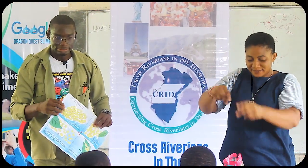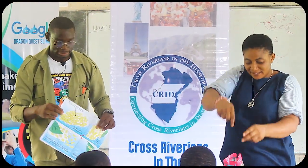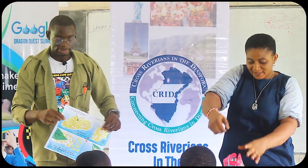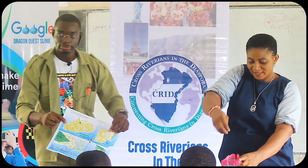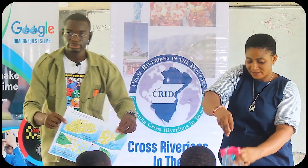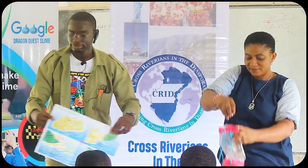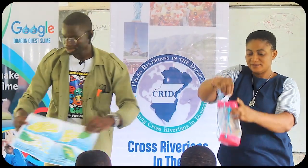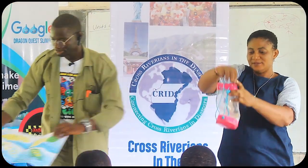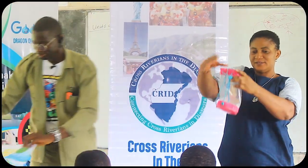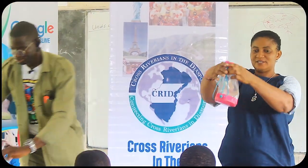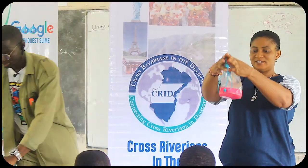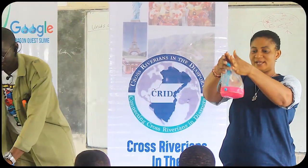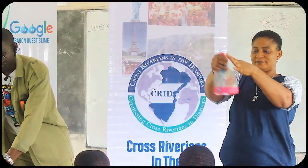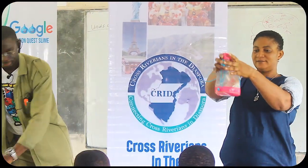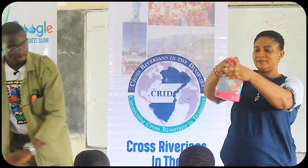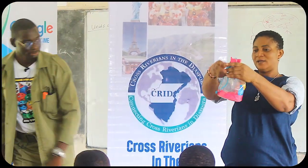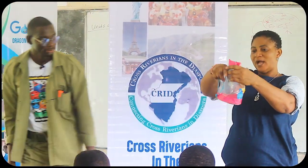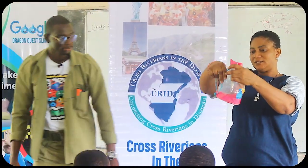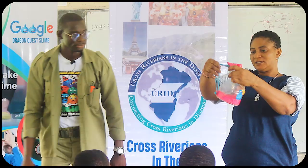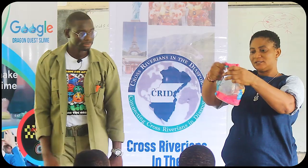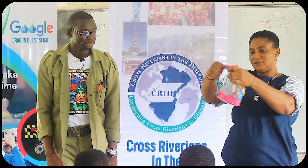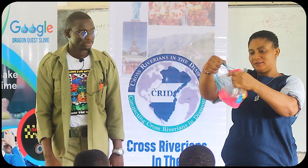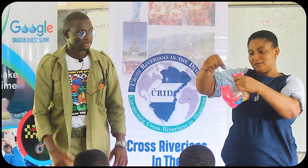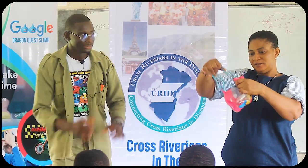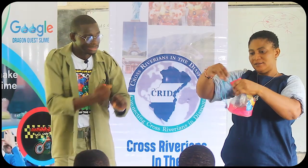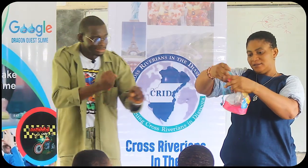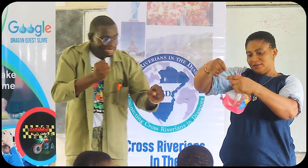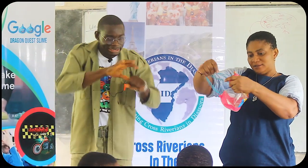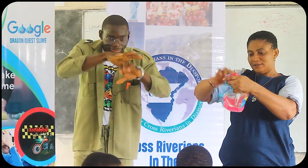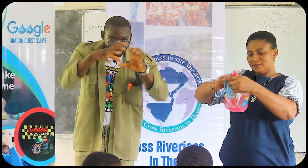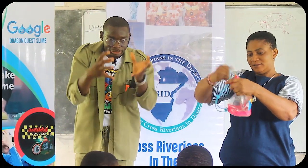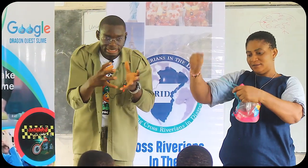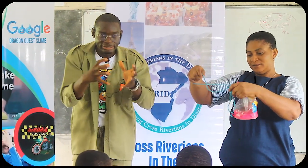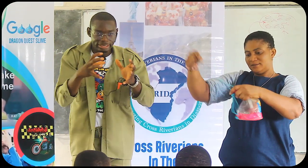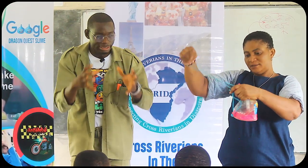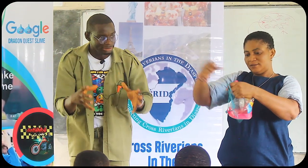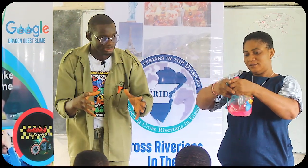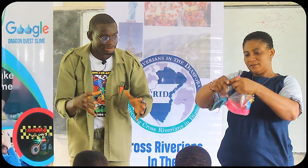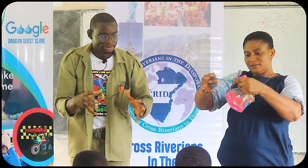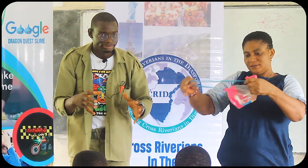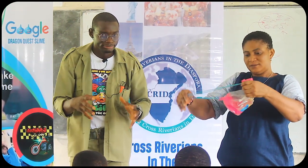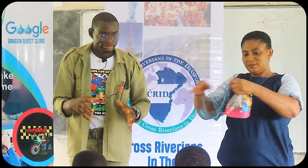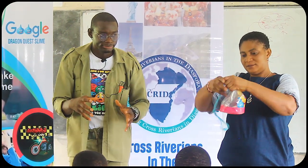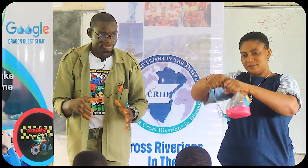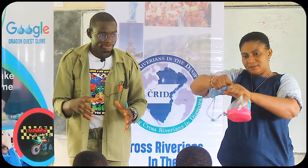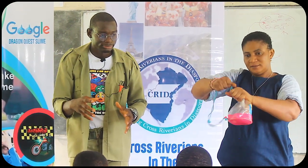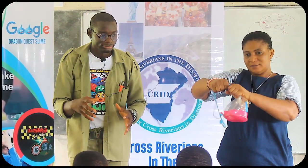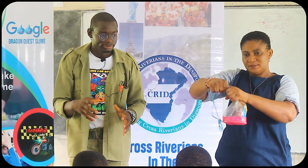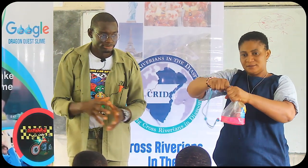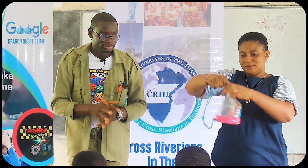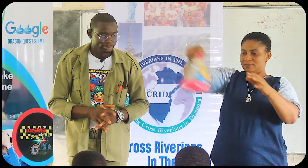eggs. Inside, see? Inside. And this thing. As a sack protects the eggs.